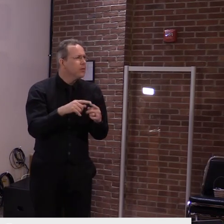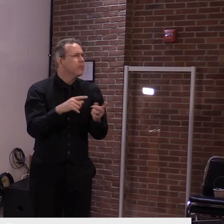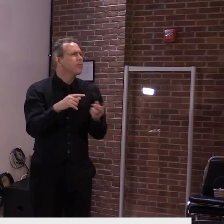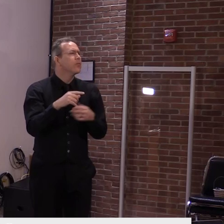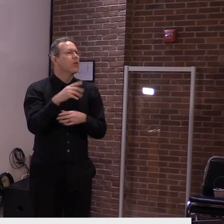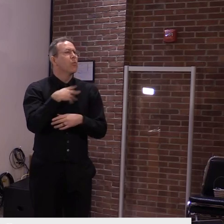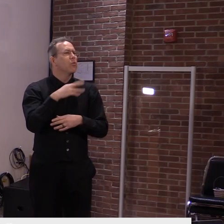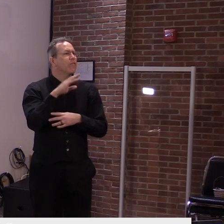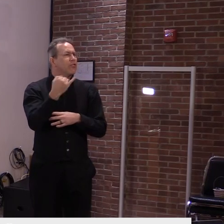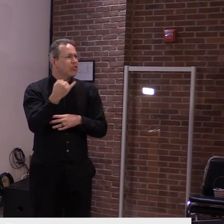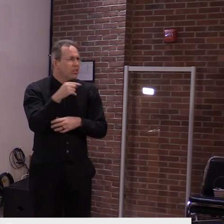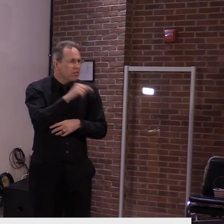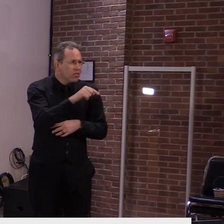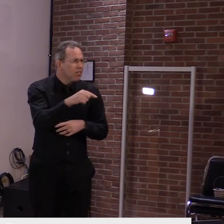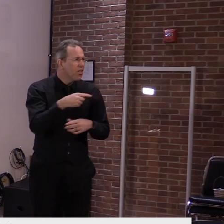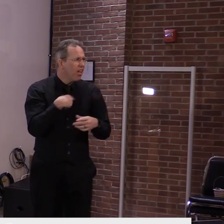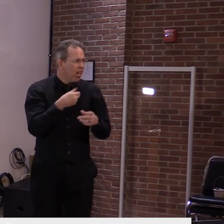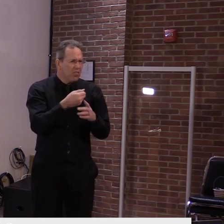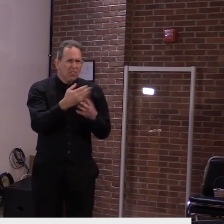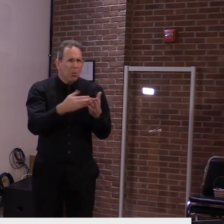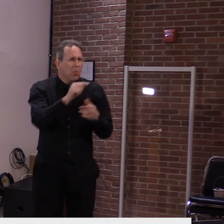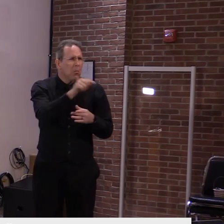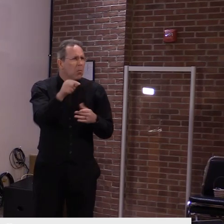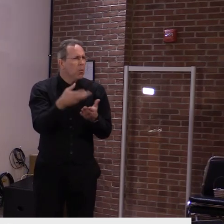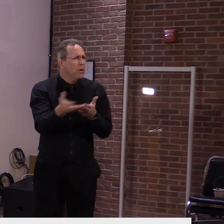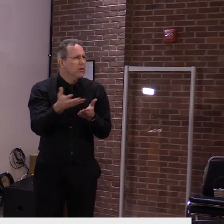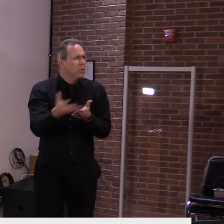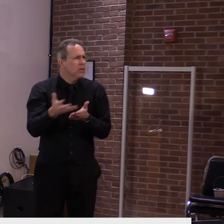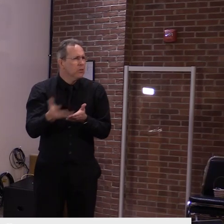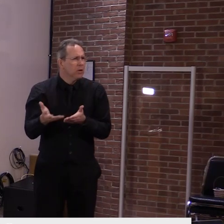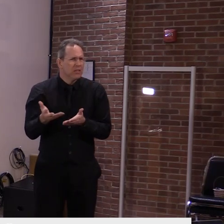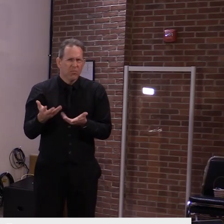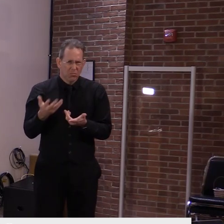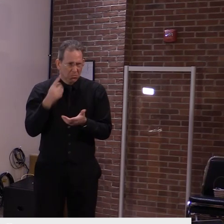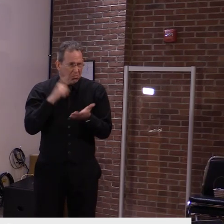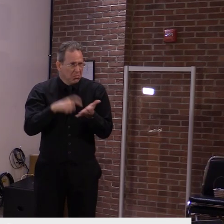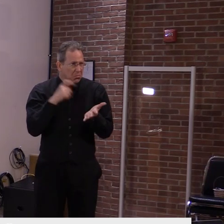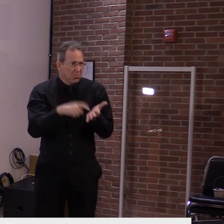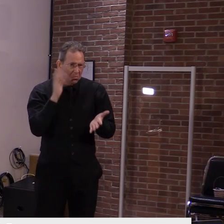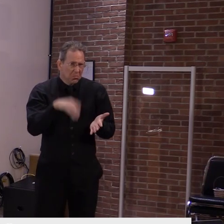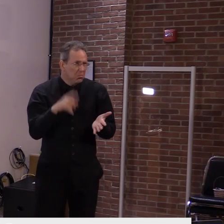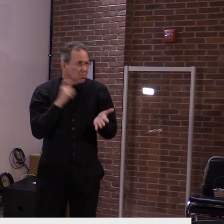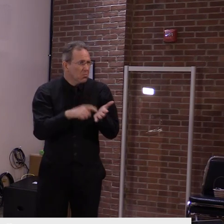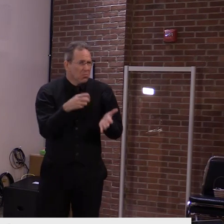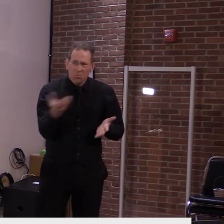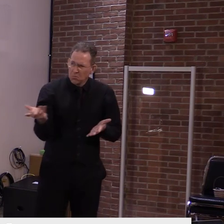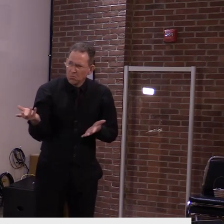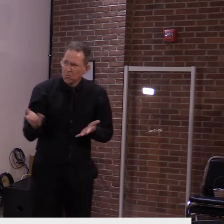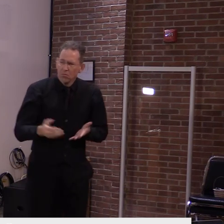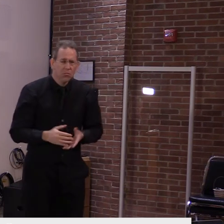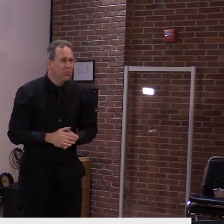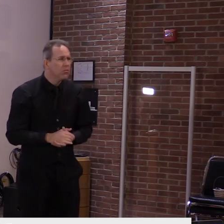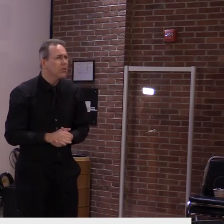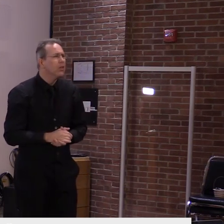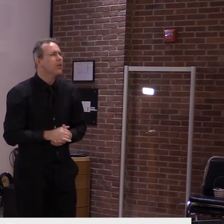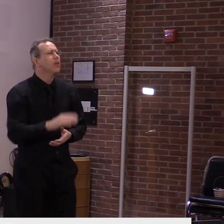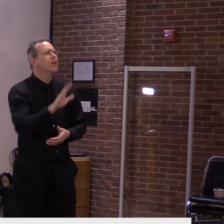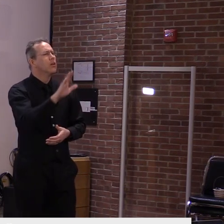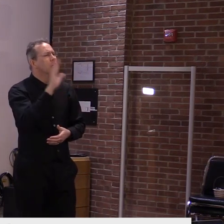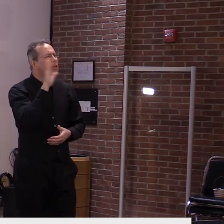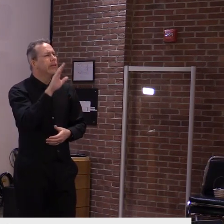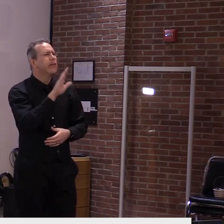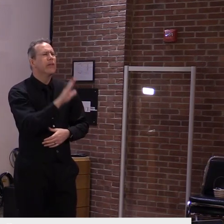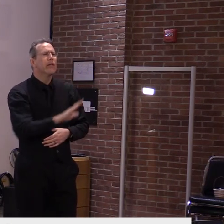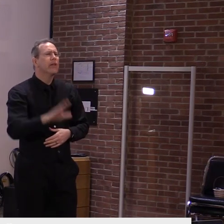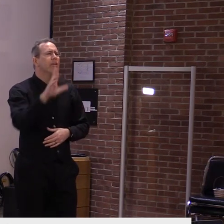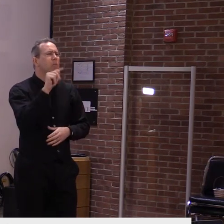but it does indicate that we need to pay closer attention. I do want to put this in perspective one more